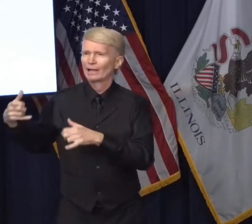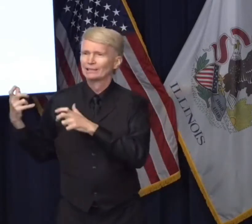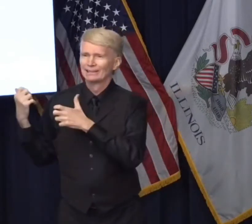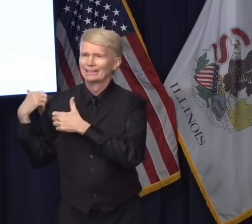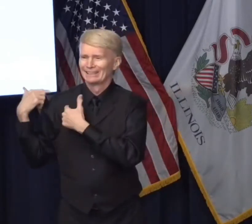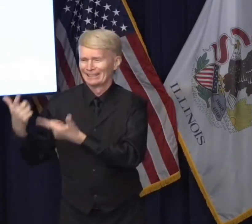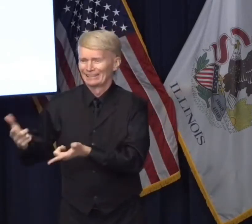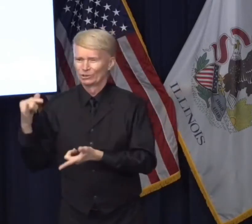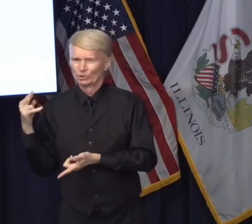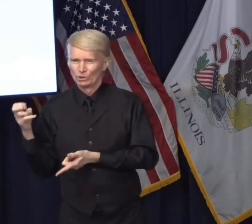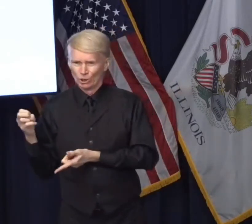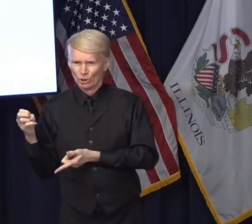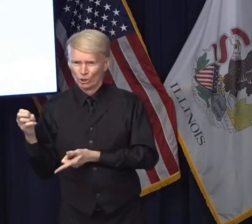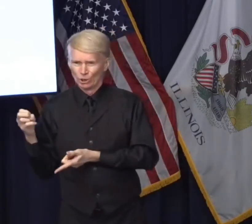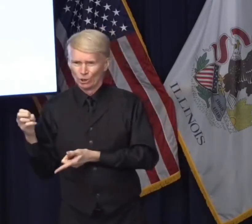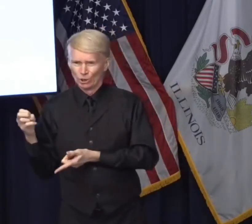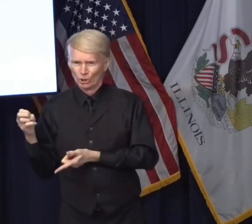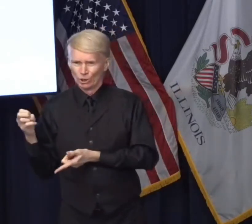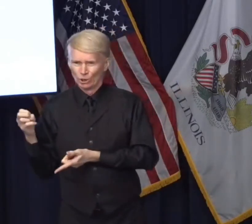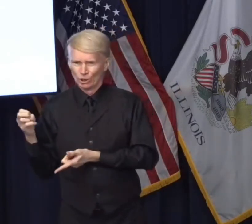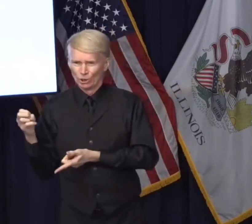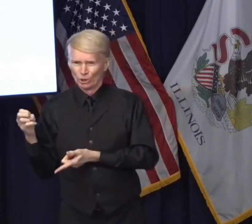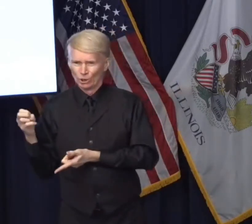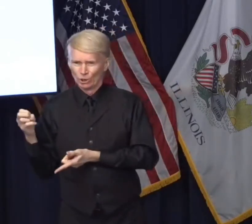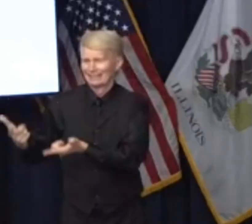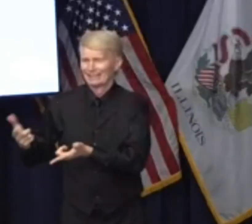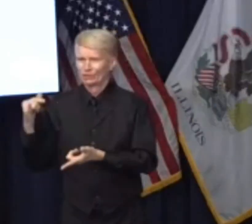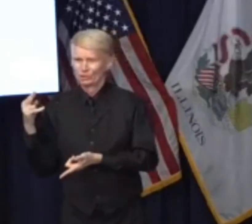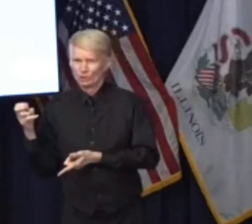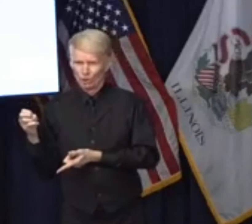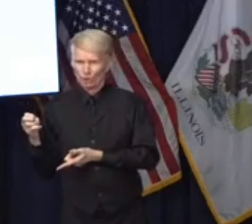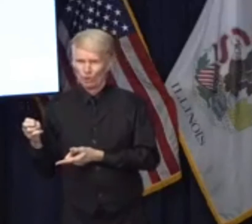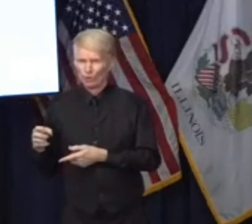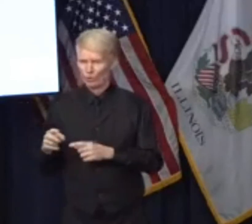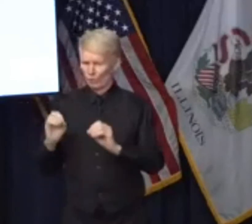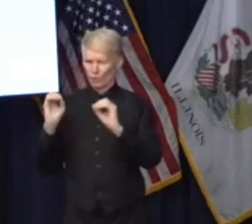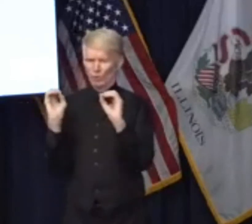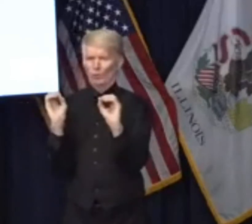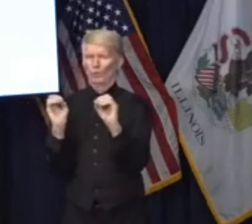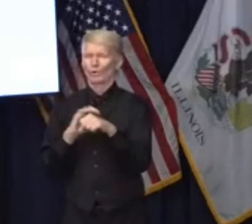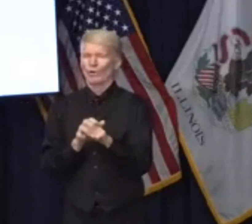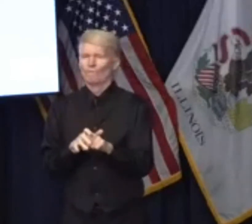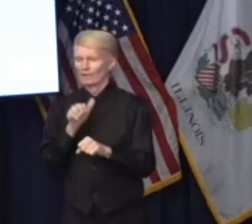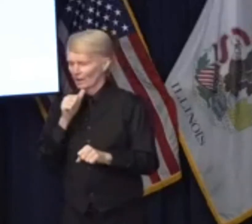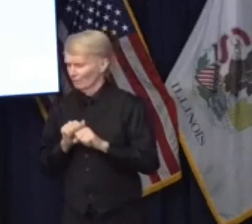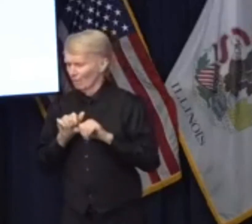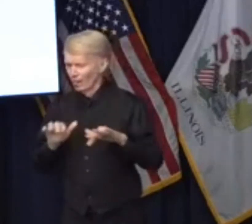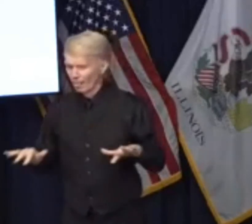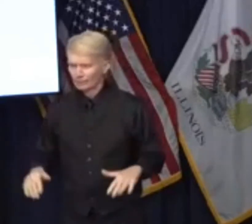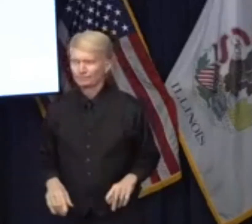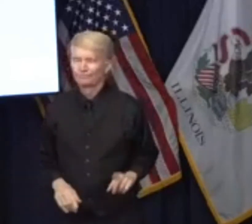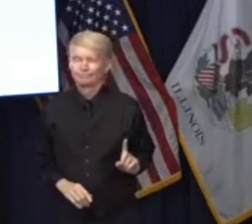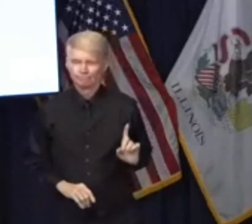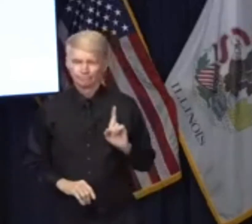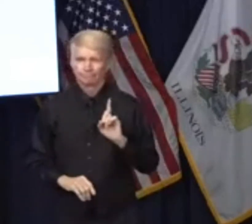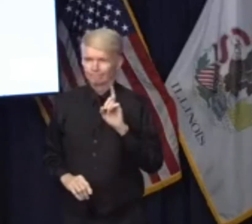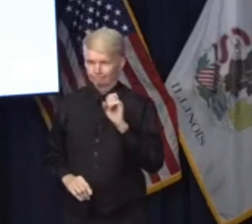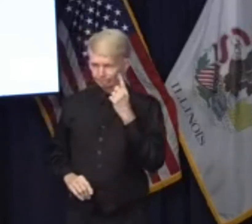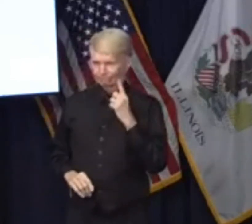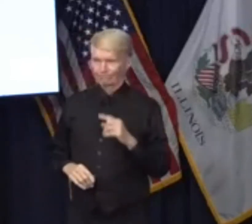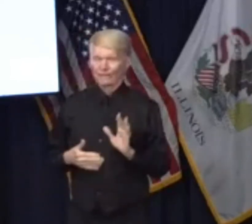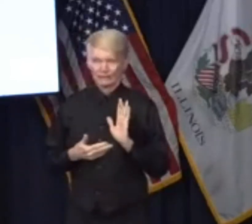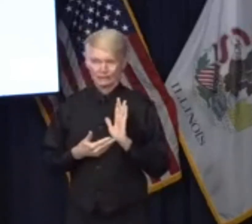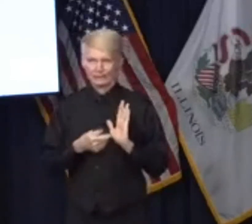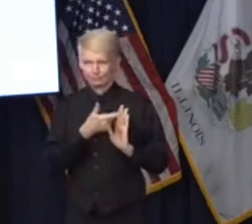0 COVID cases, zero spread. They're not super spreading events. Okay, happy to have the